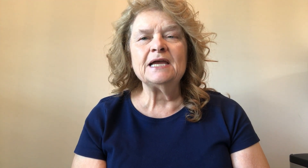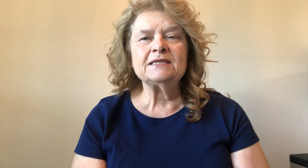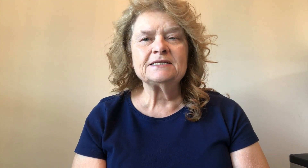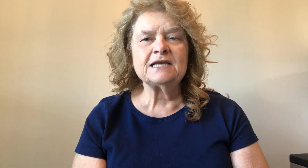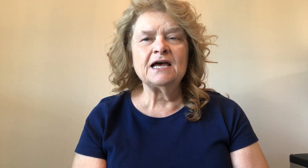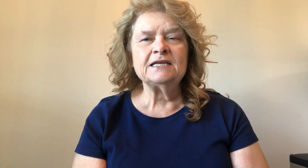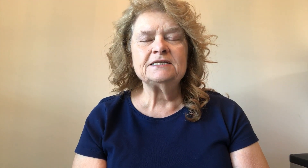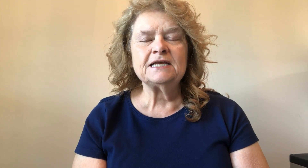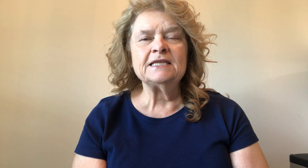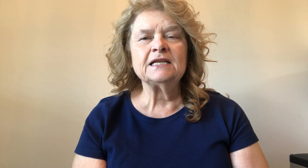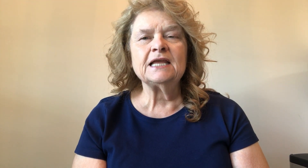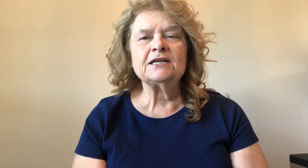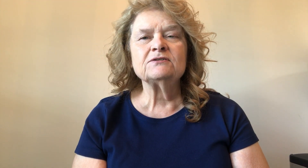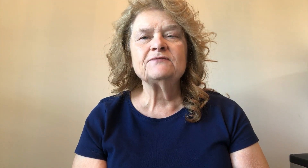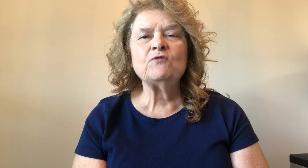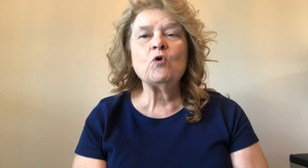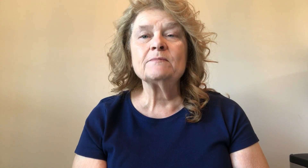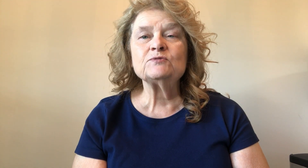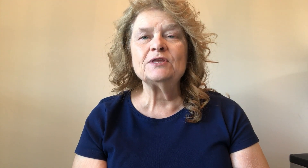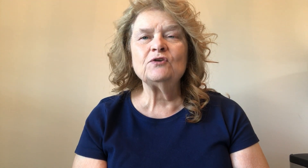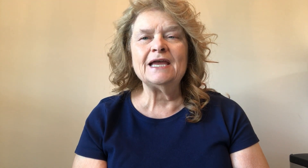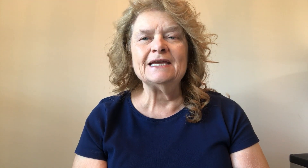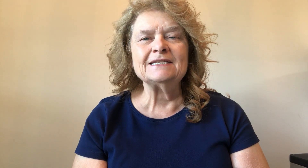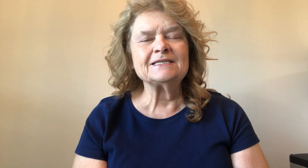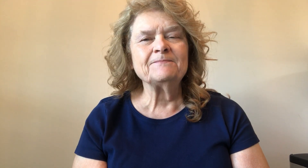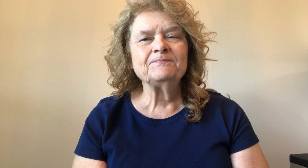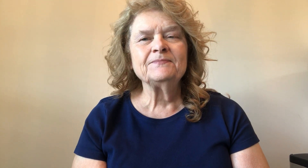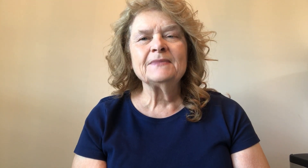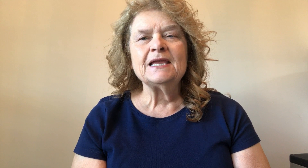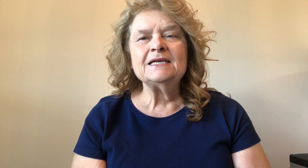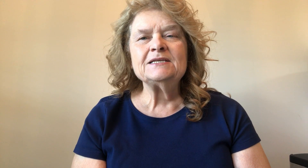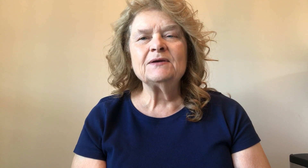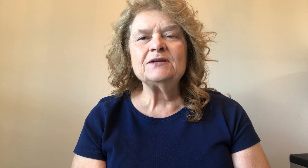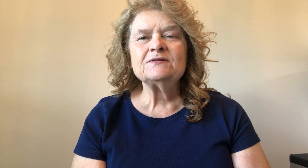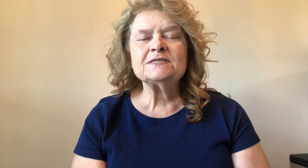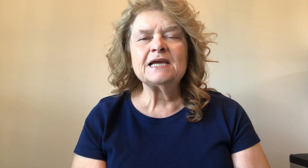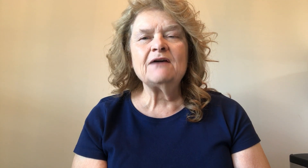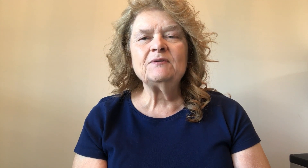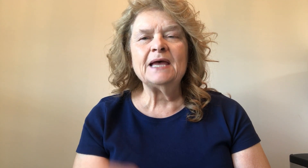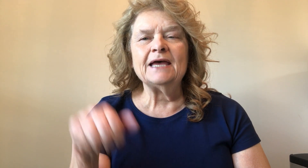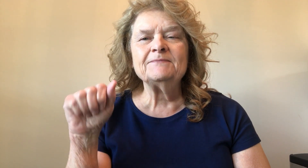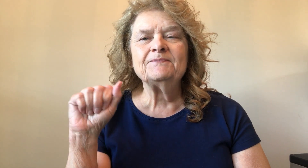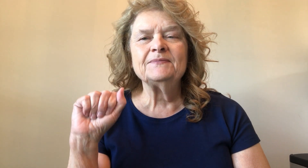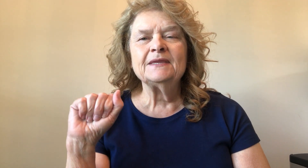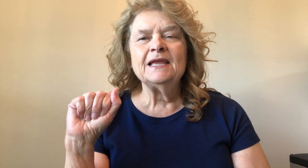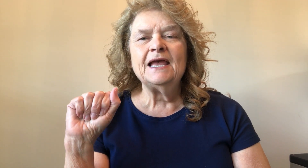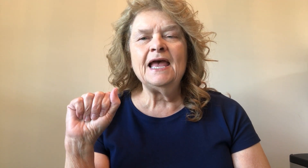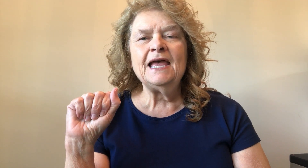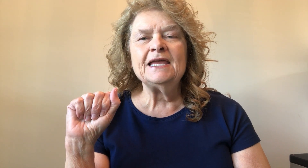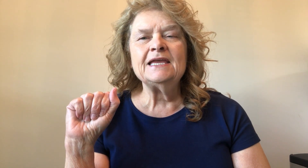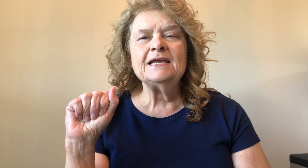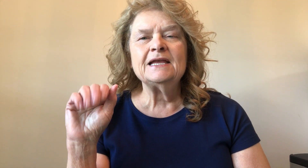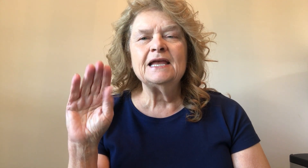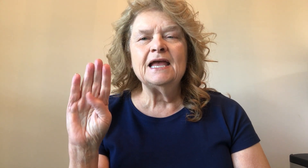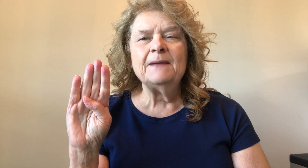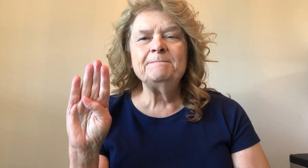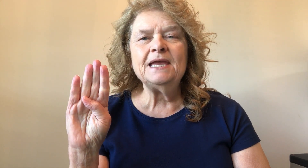the signs and the letters forms with your hands. So here's the alphabet. A,